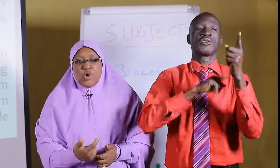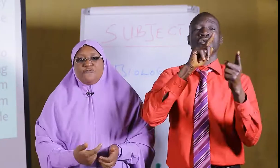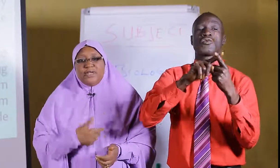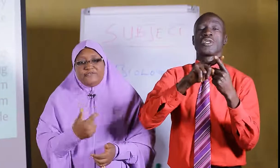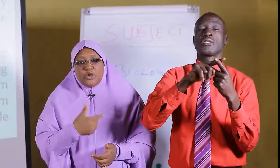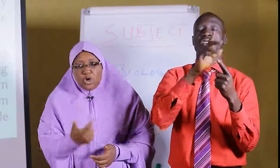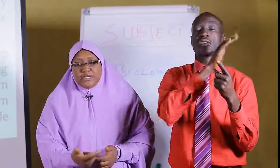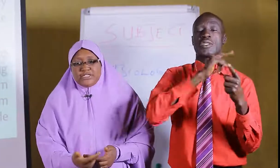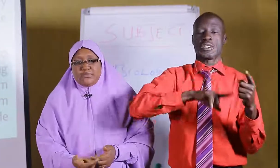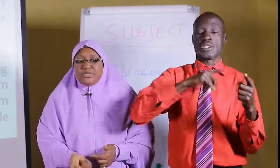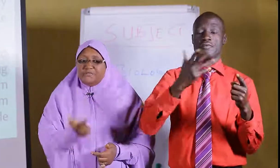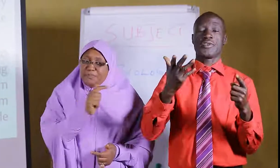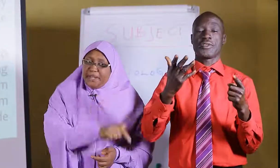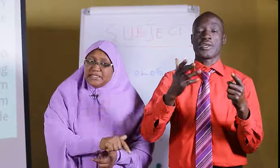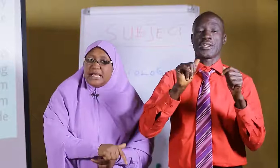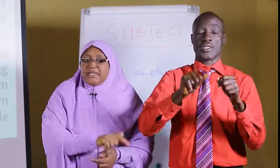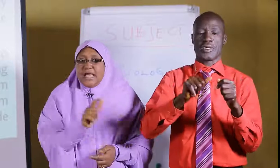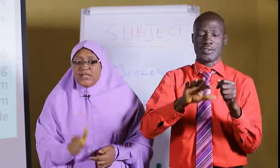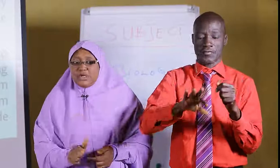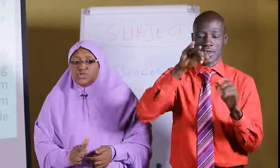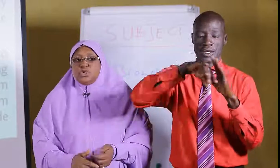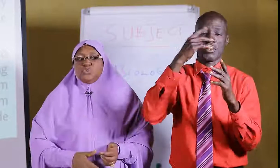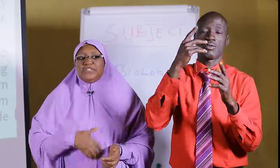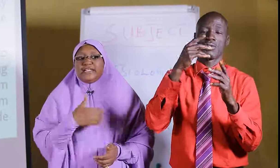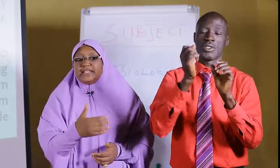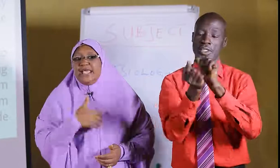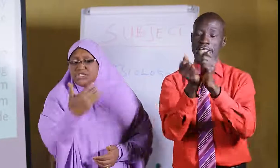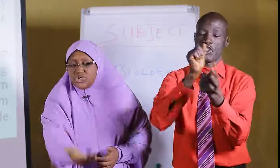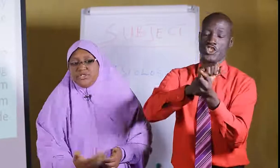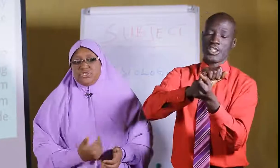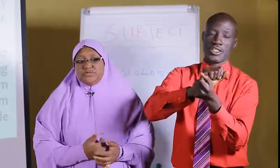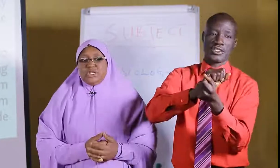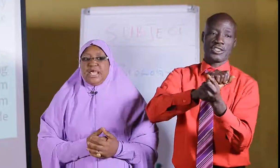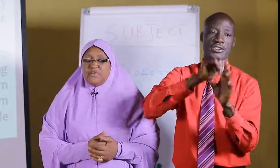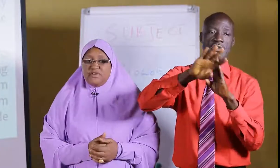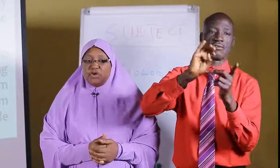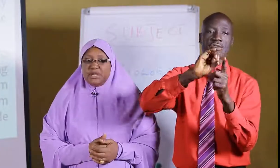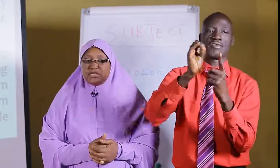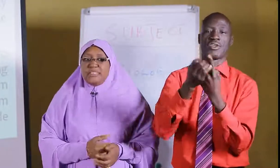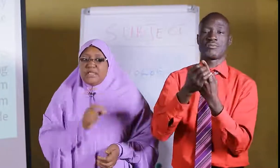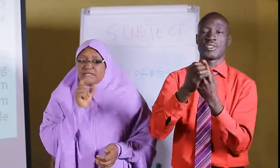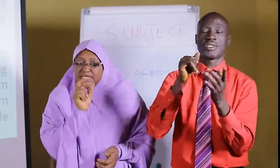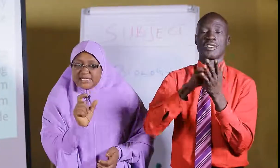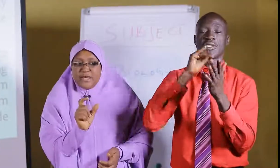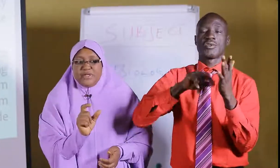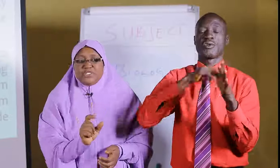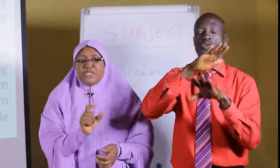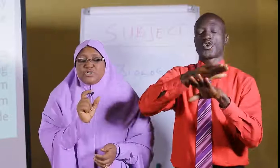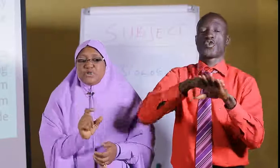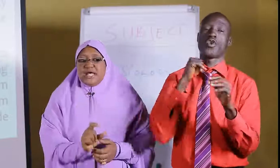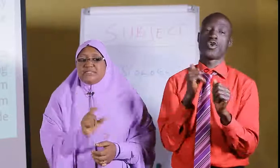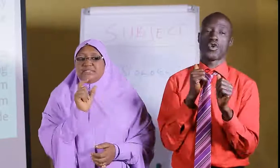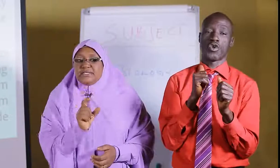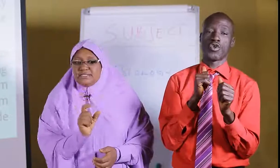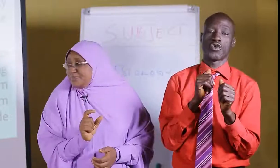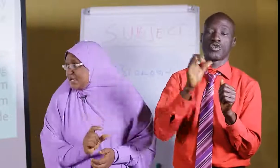Ability of living organisms, both the plants and the animals, to detect any change in their environment. That ability is